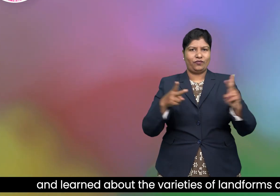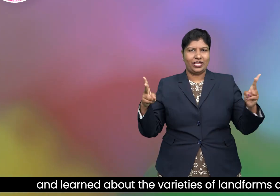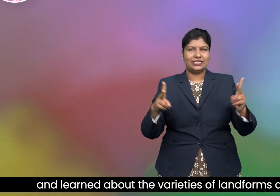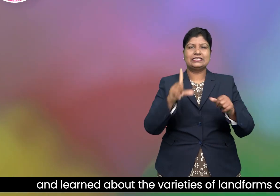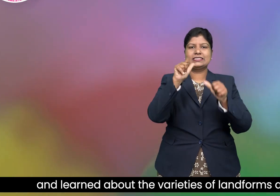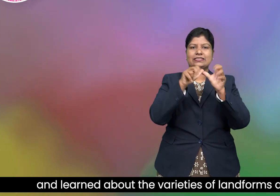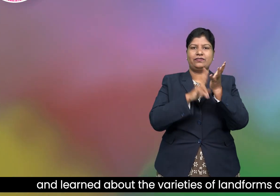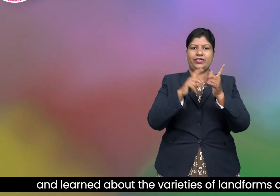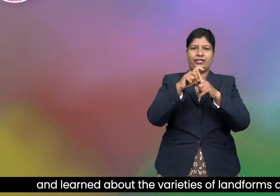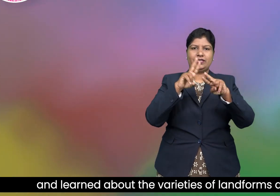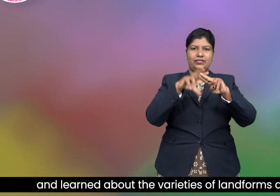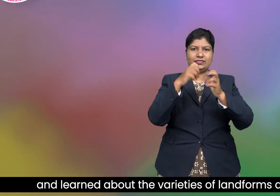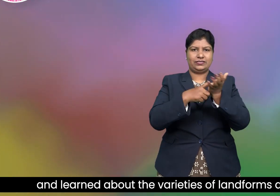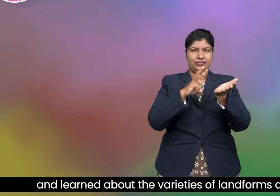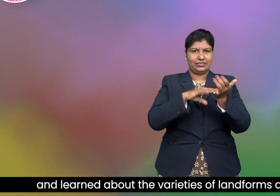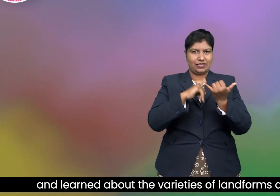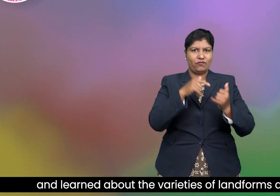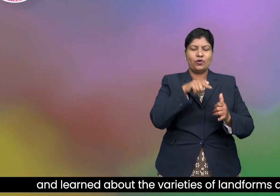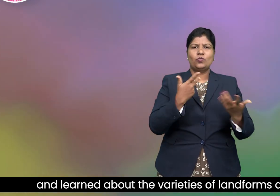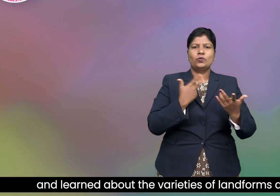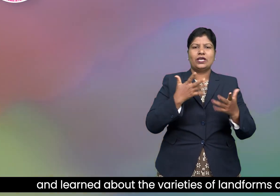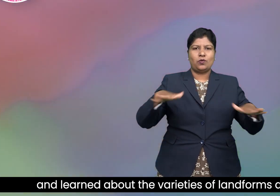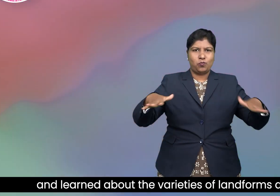landforms and their features.